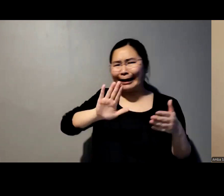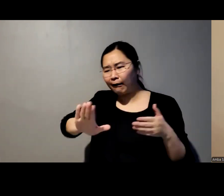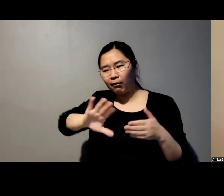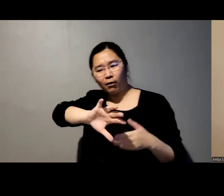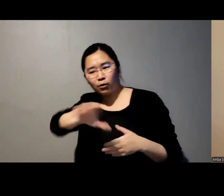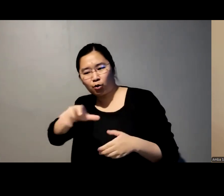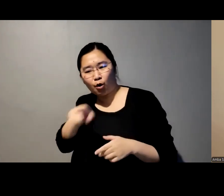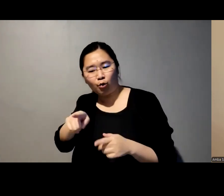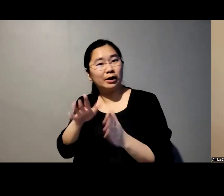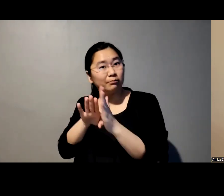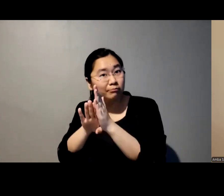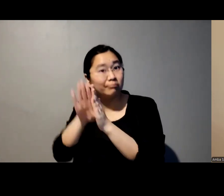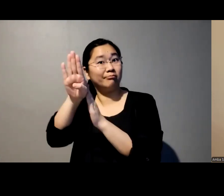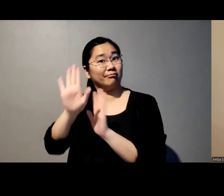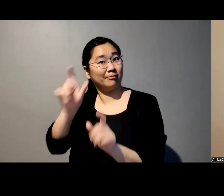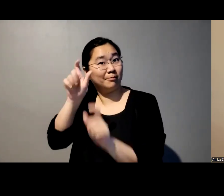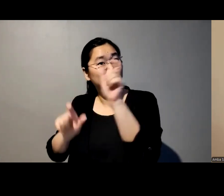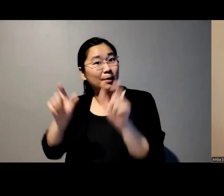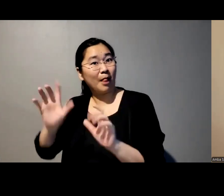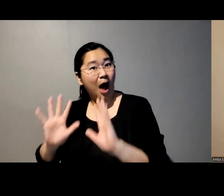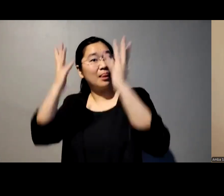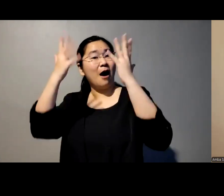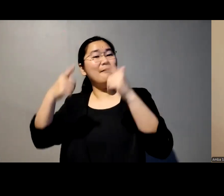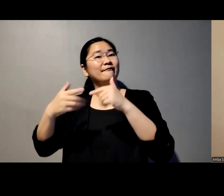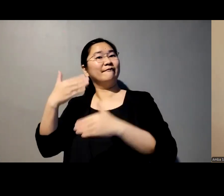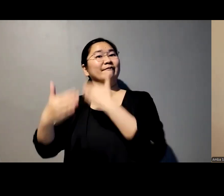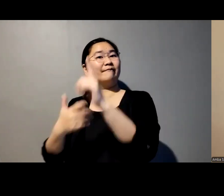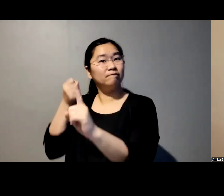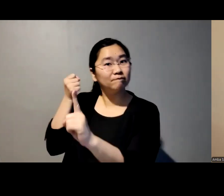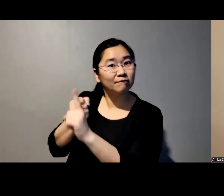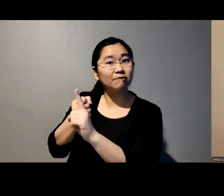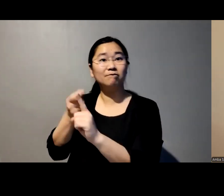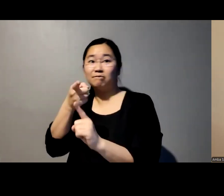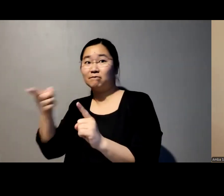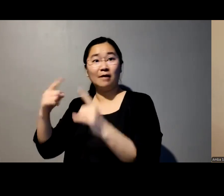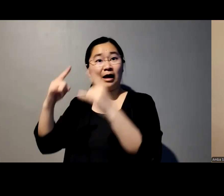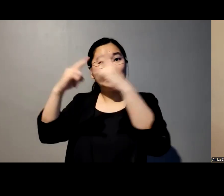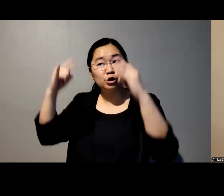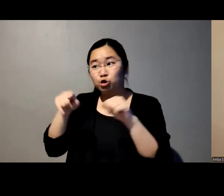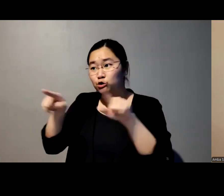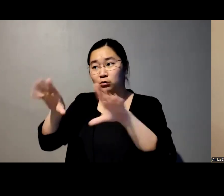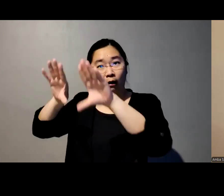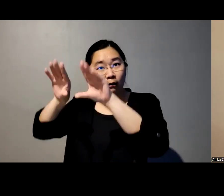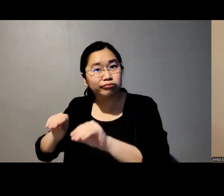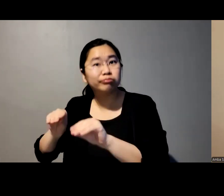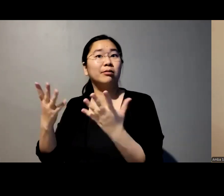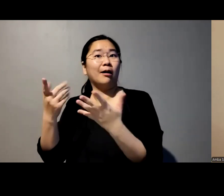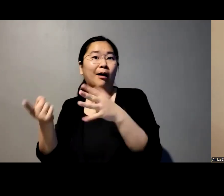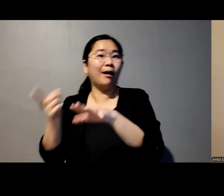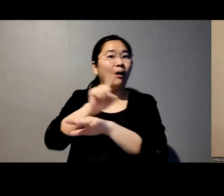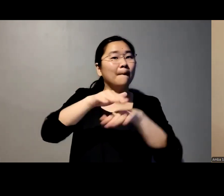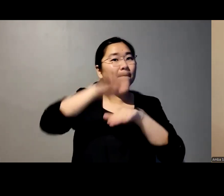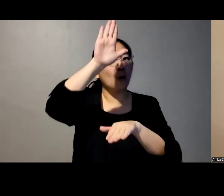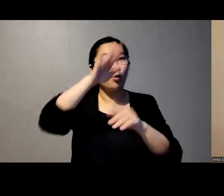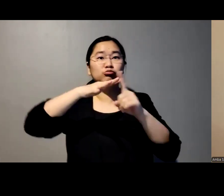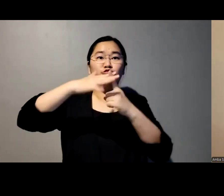of donors and whether donors have the tools to monitor claims that certain interventions actually